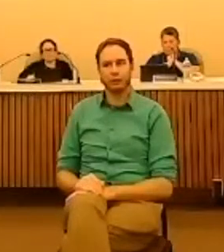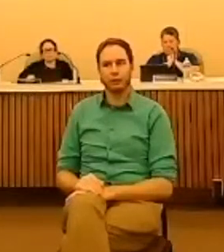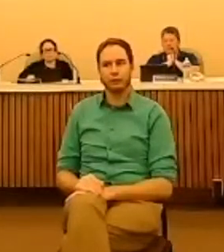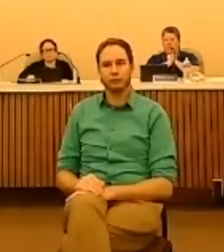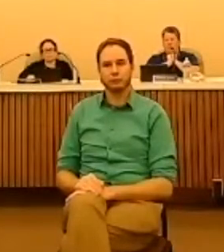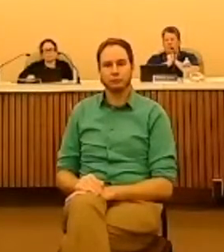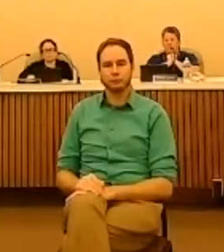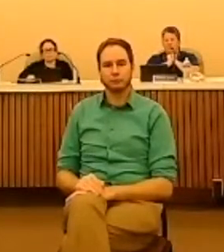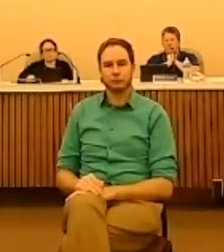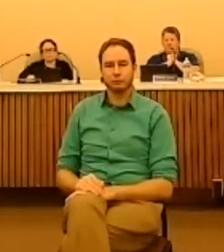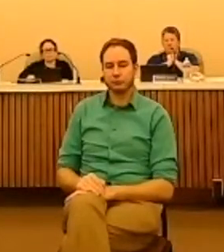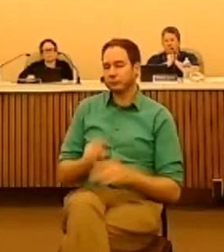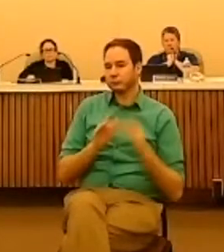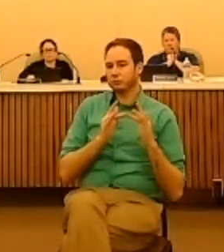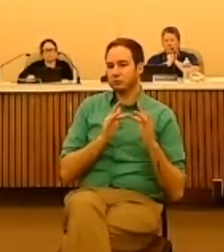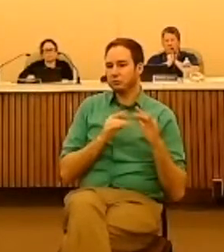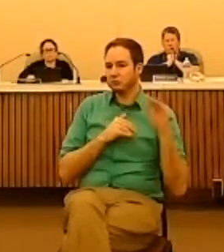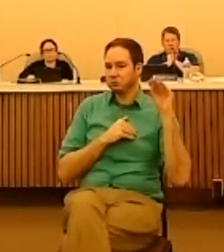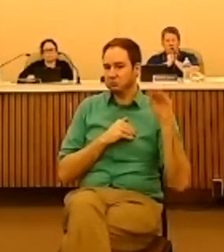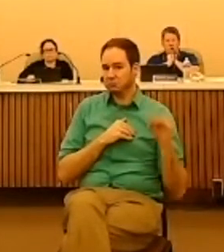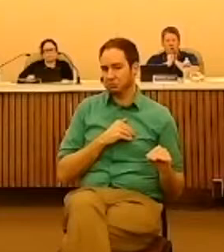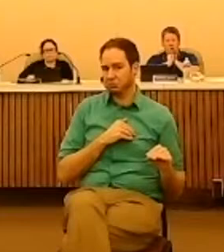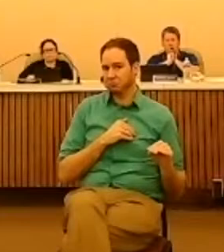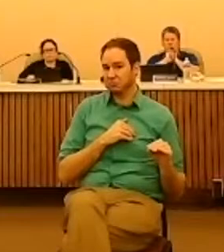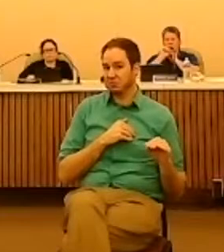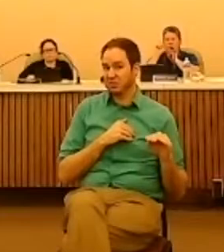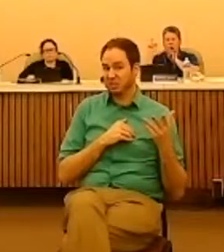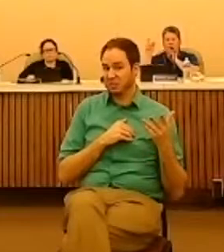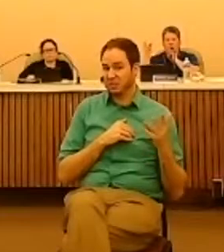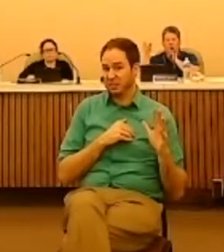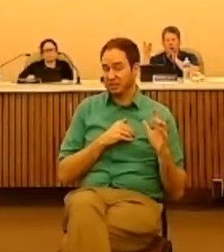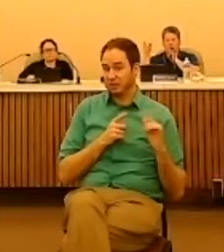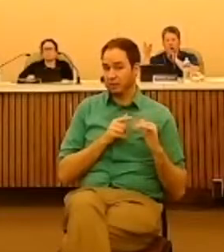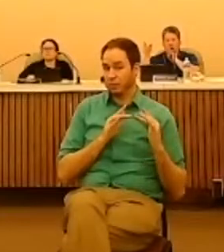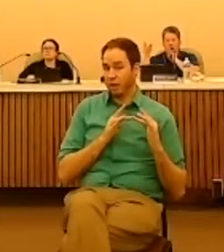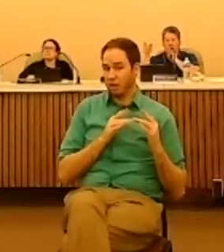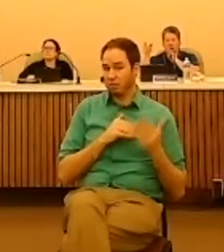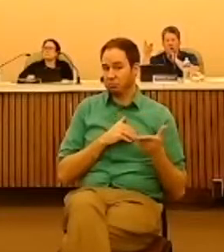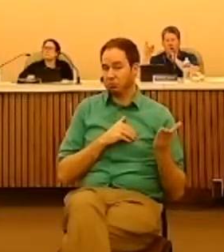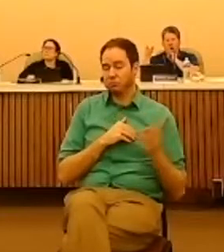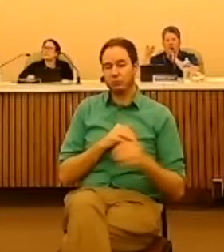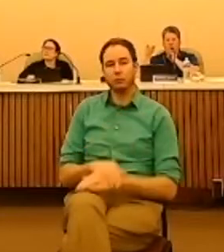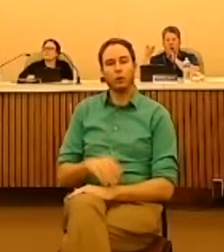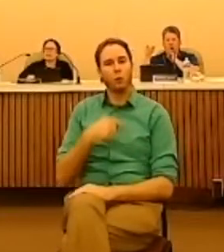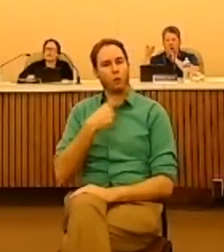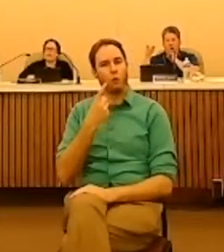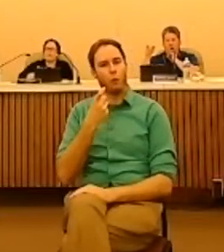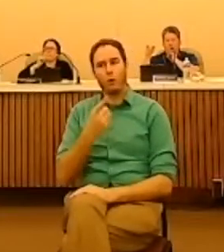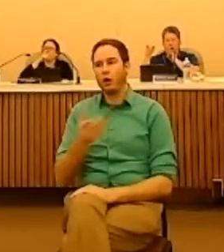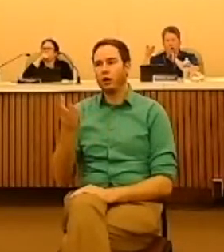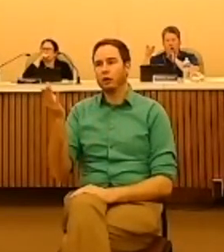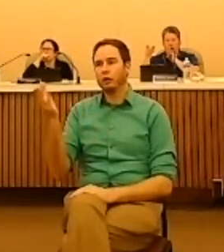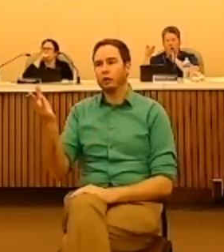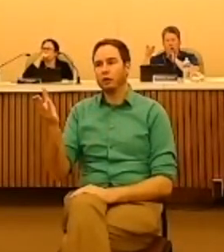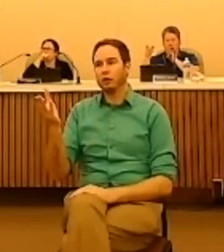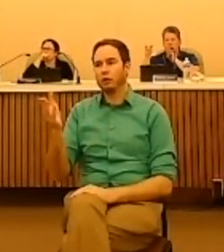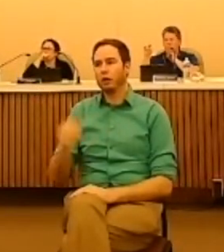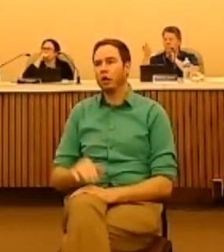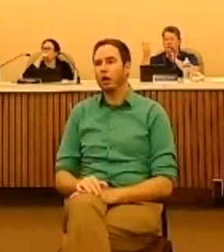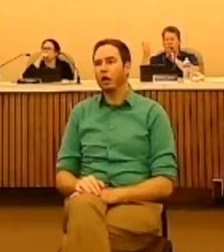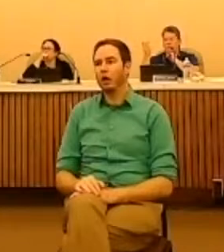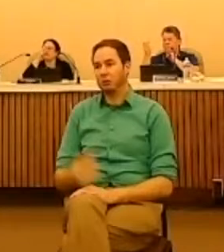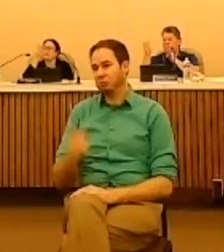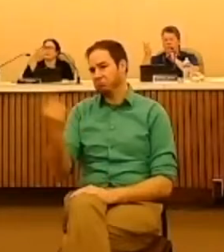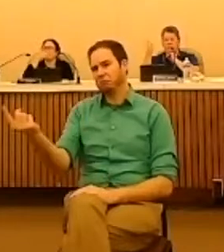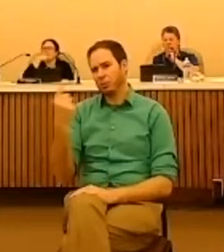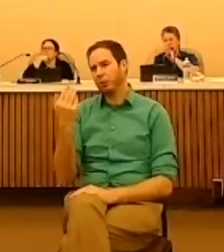I haven't seen anything else come in. That might be it from the virtual audience. We've got one individual. No,